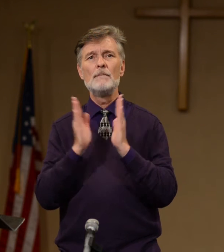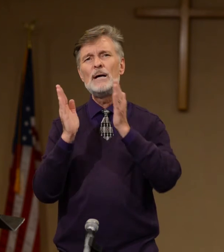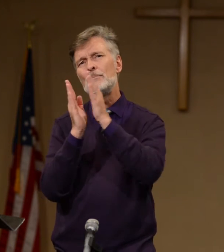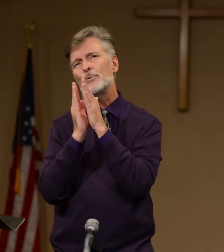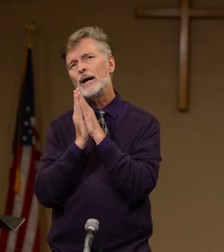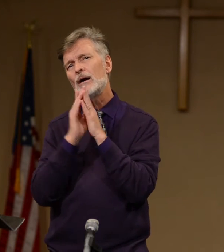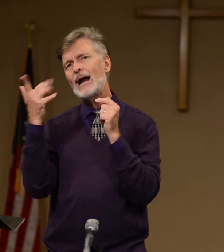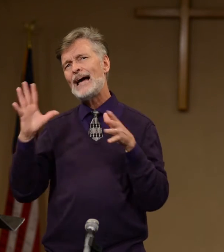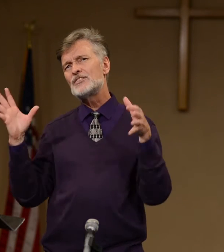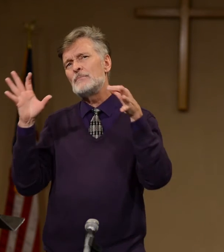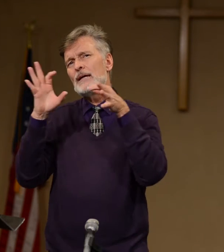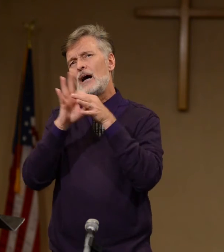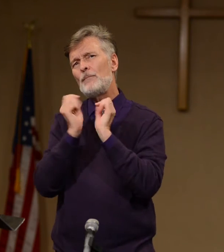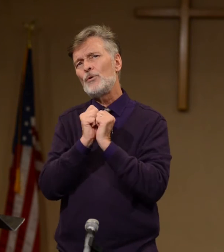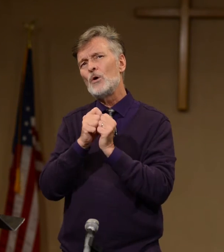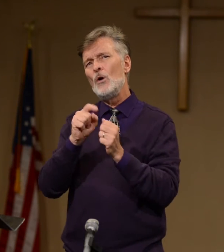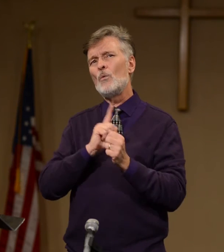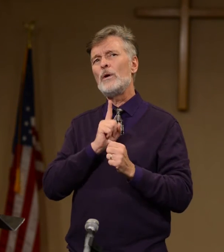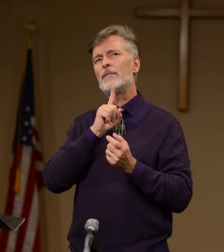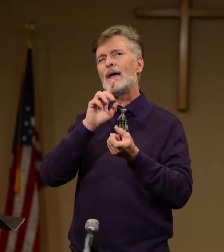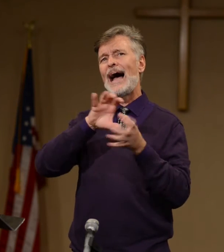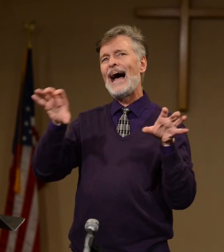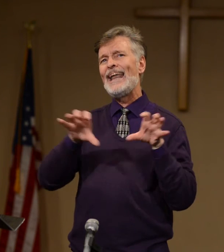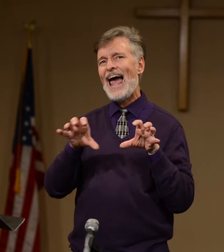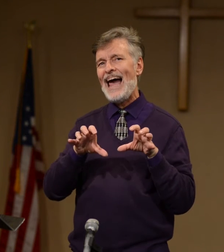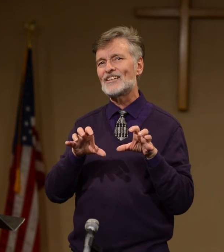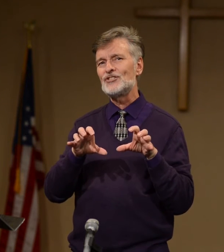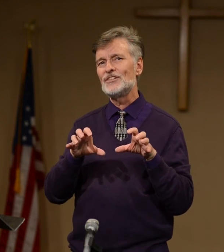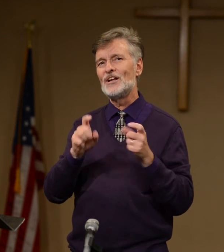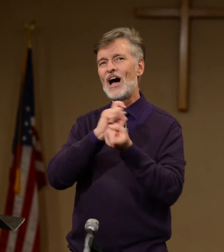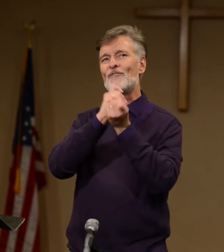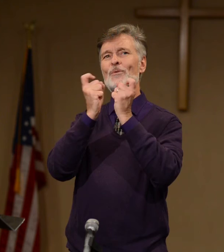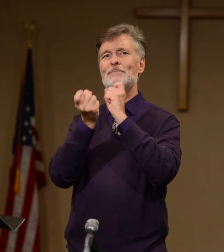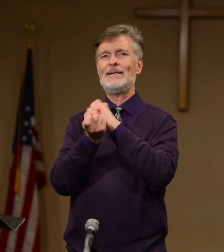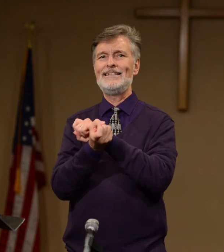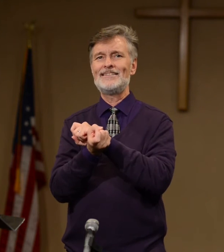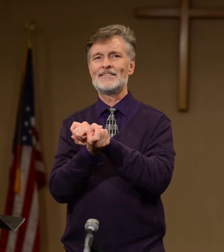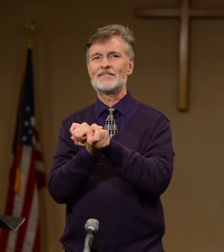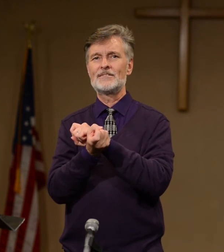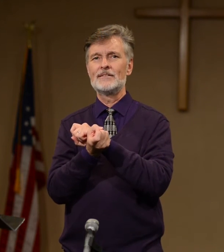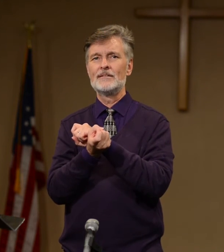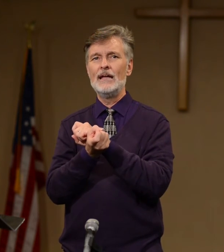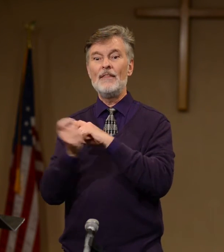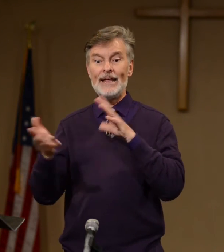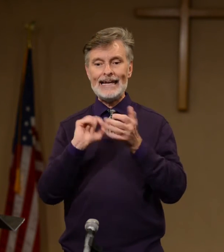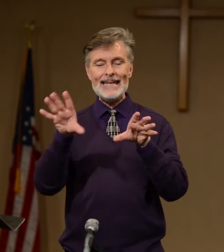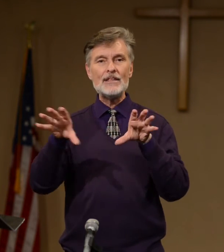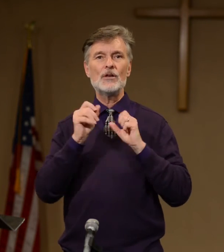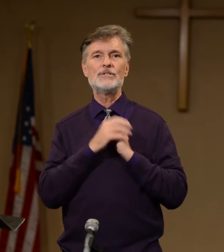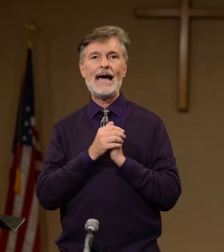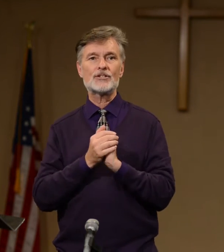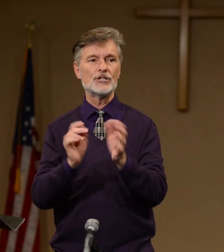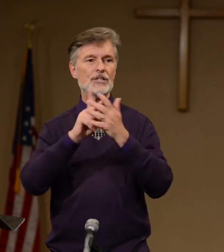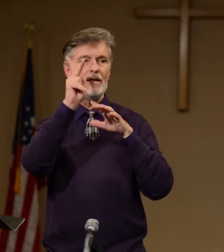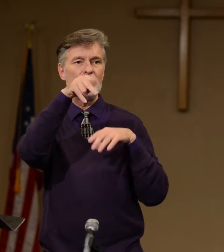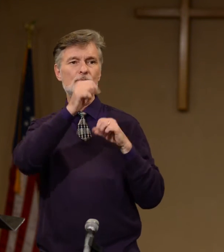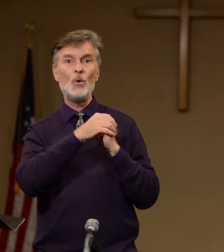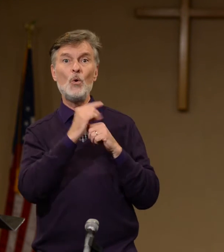But prayer has to be coupled with an action of repentance. That I take those actions, and if it's porn,